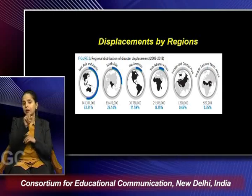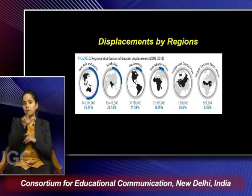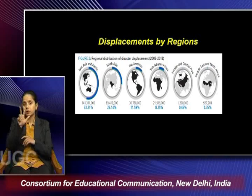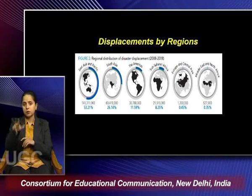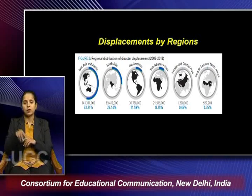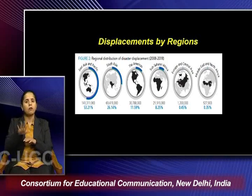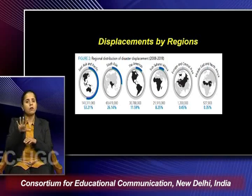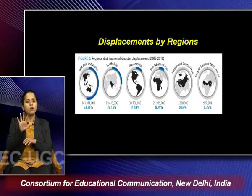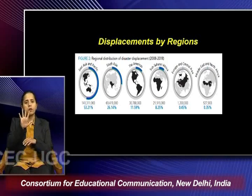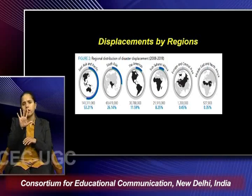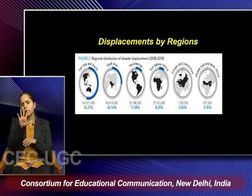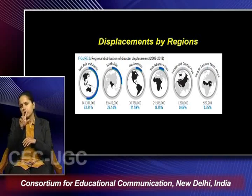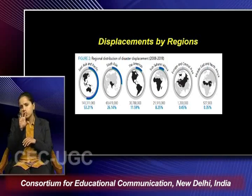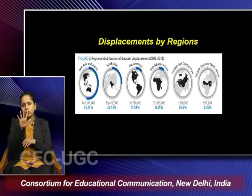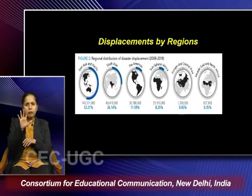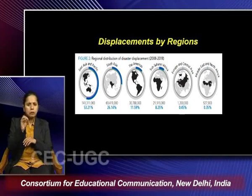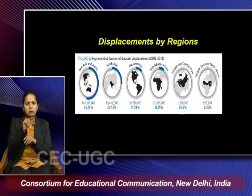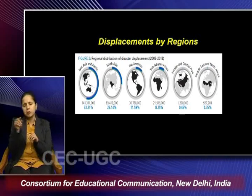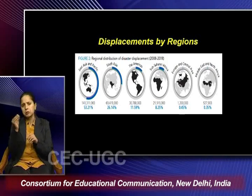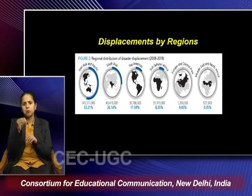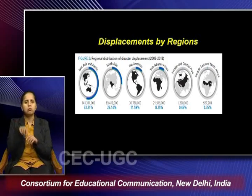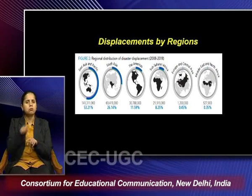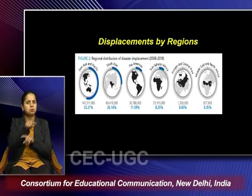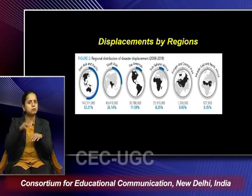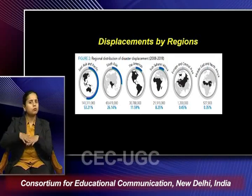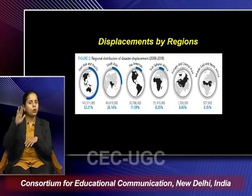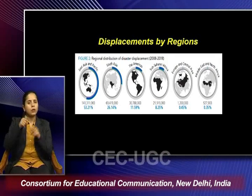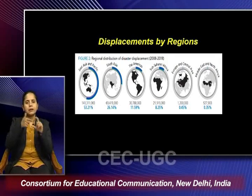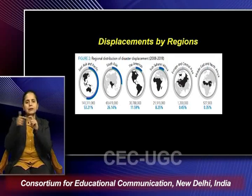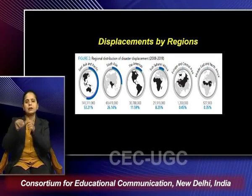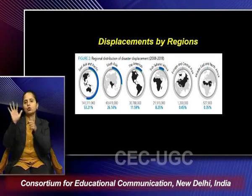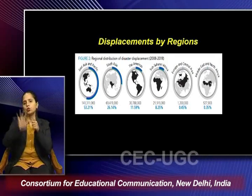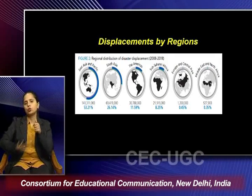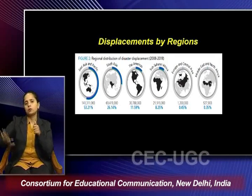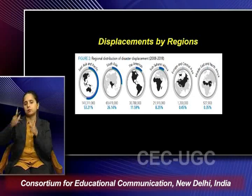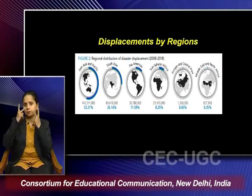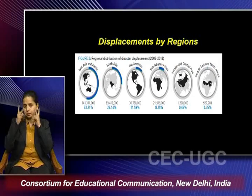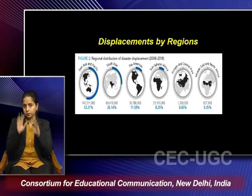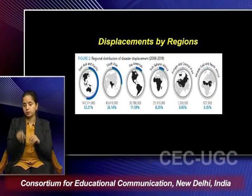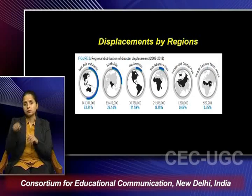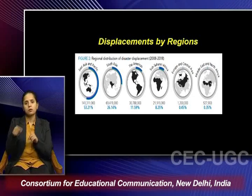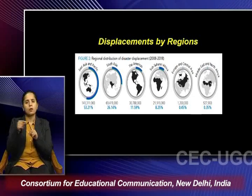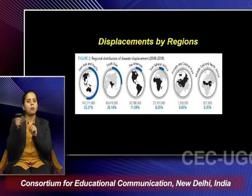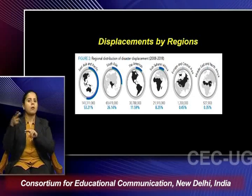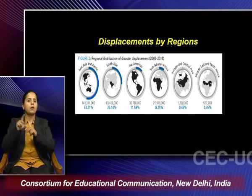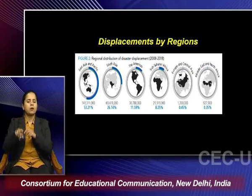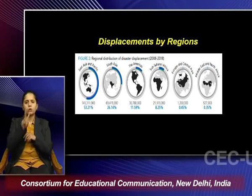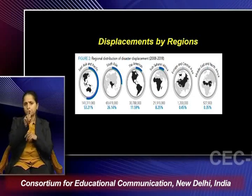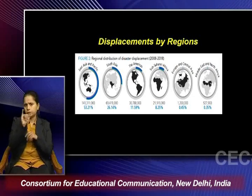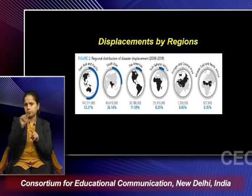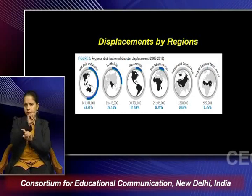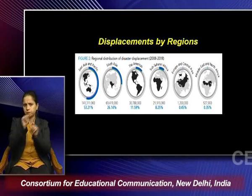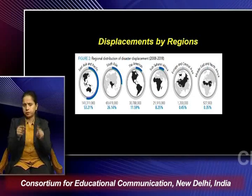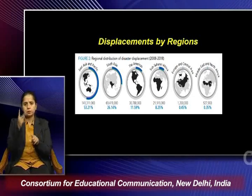than 52% was actually observed in East Asia and Pacific region, followed by 26%